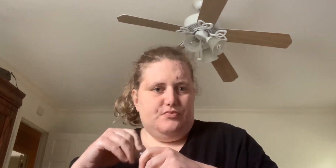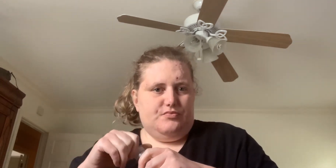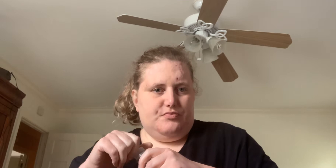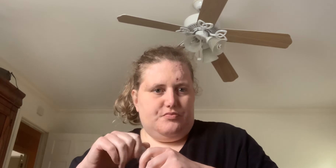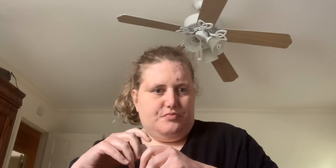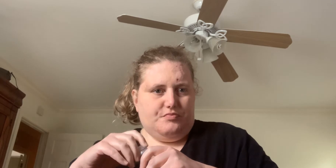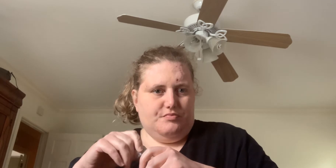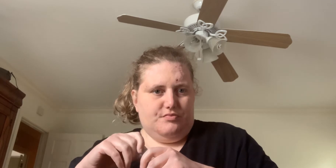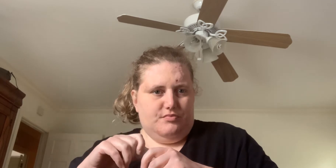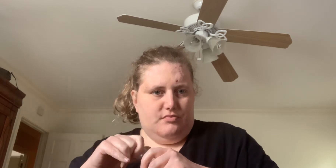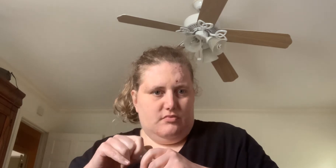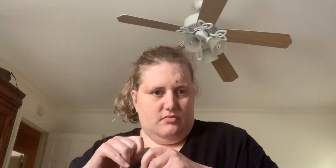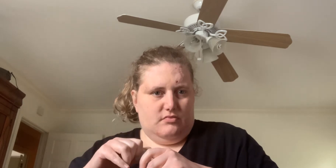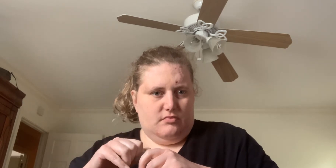get better.